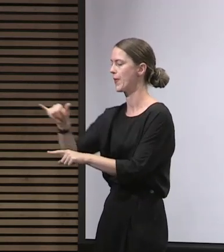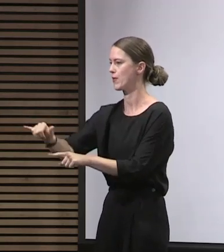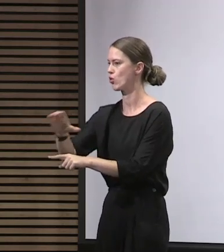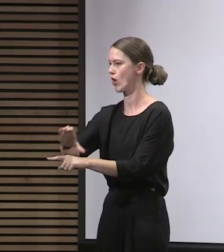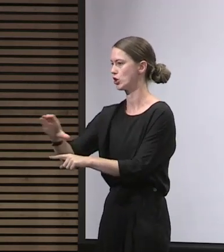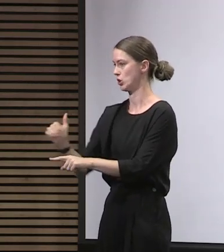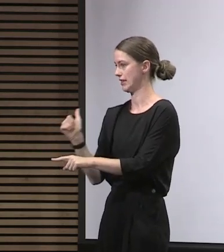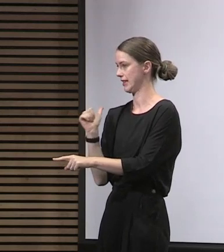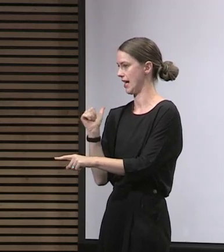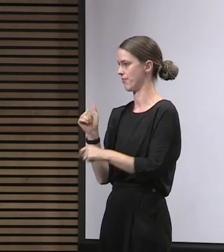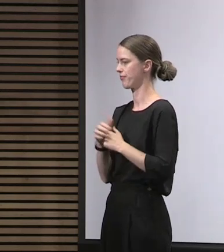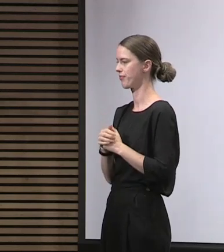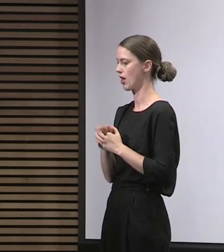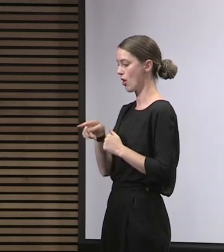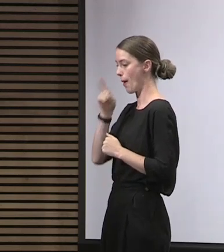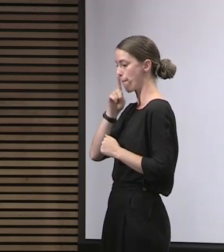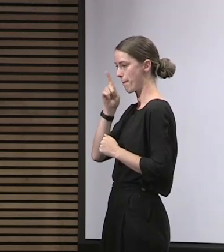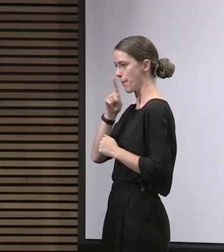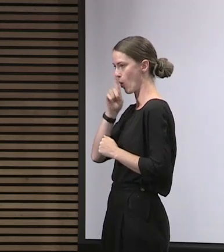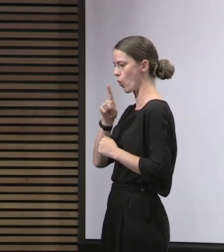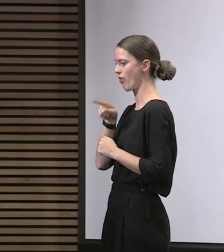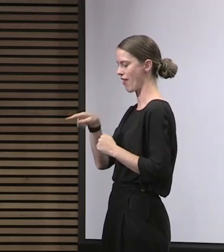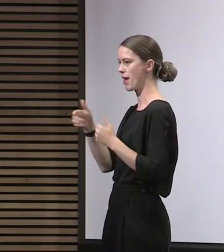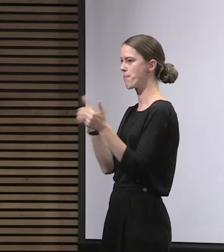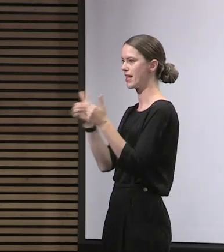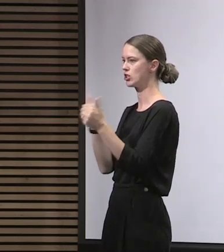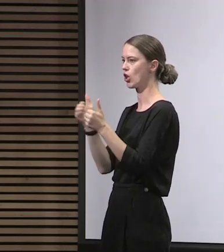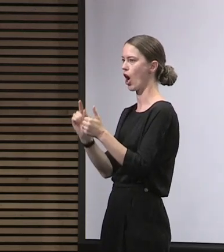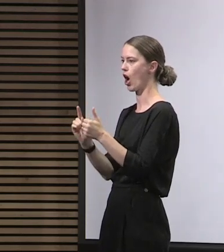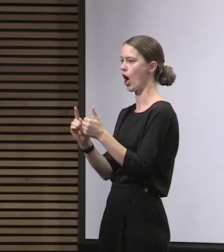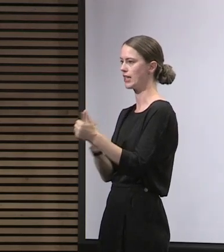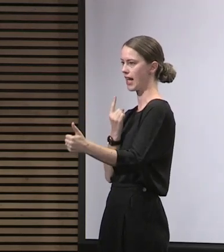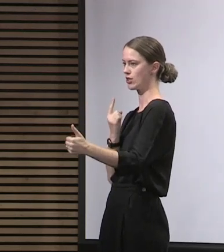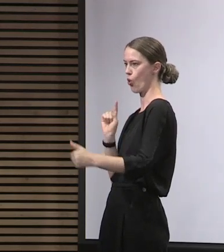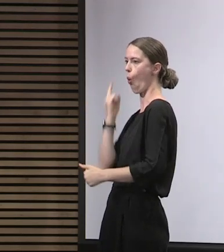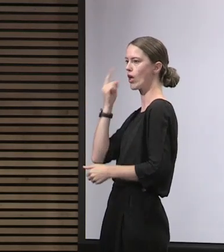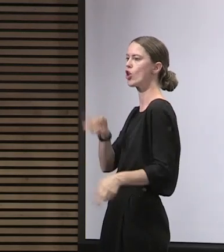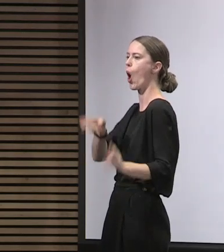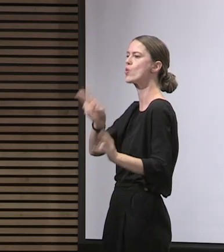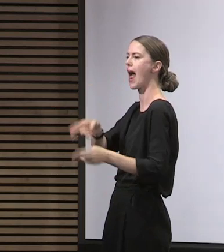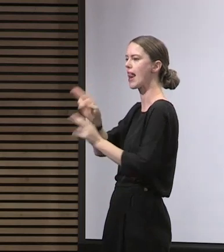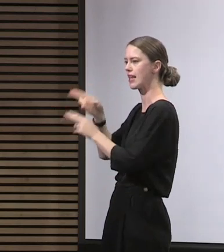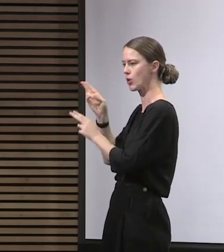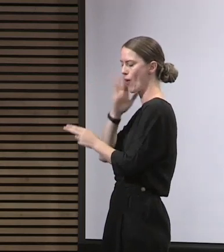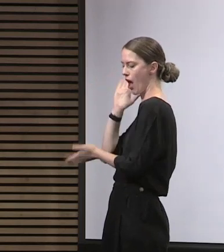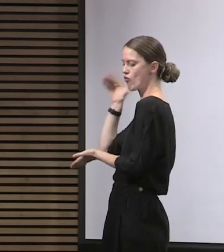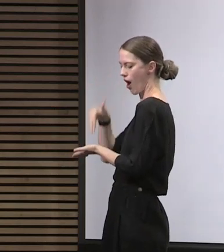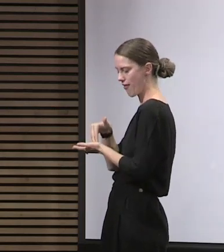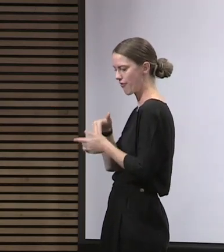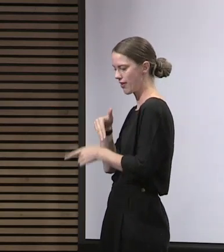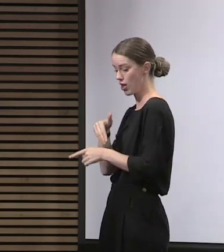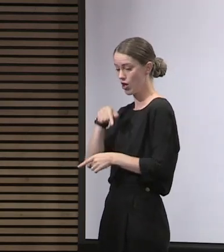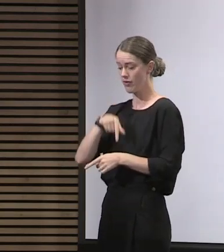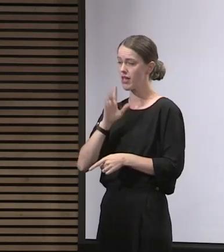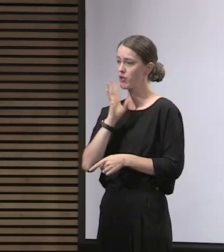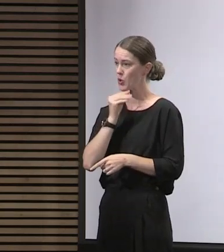yesterday. These people have been in managed isolation in Auckland hotels since coming back from overseas, and we have another flight